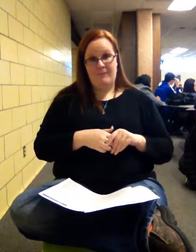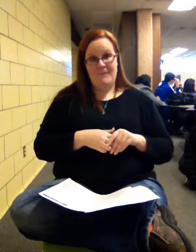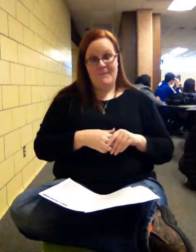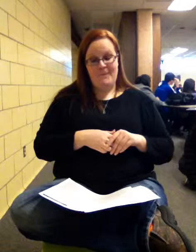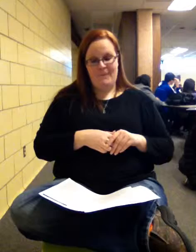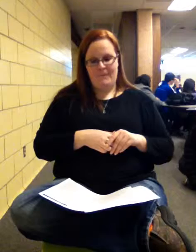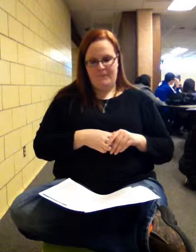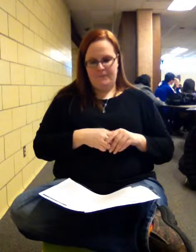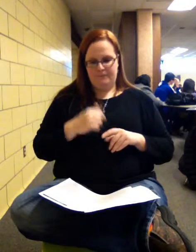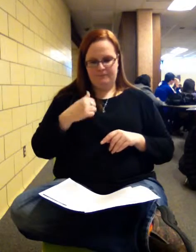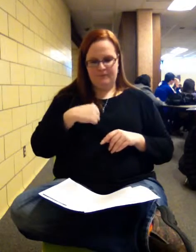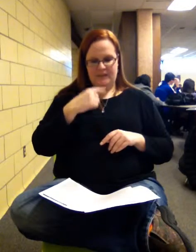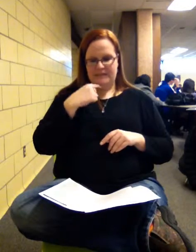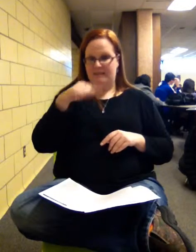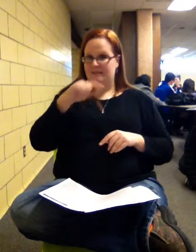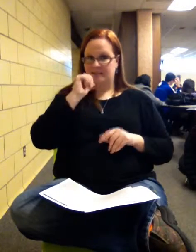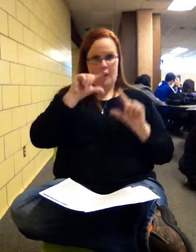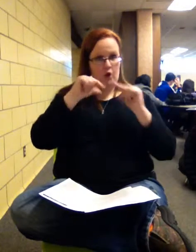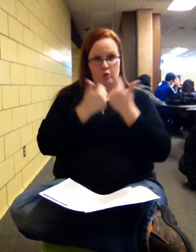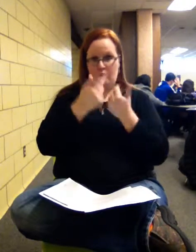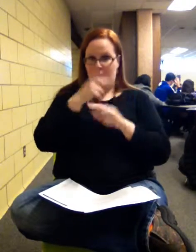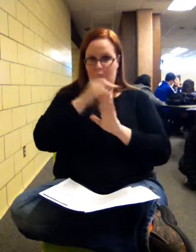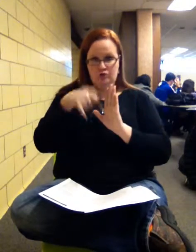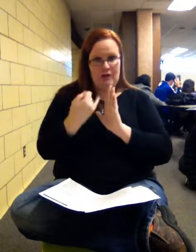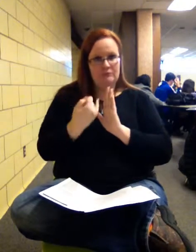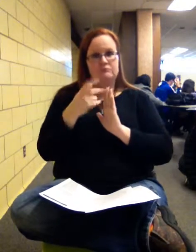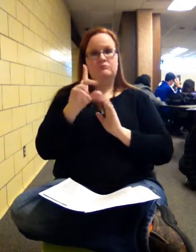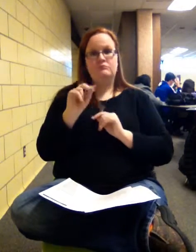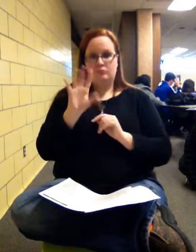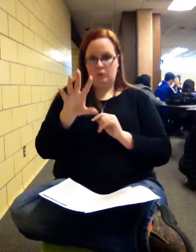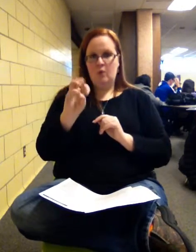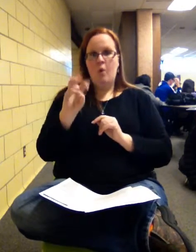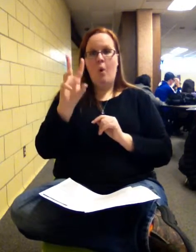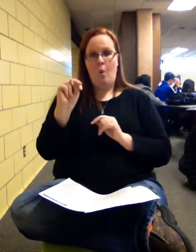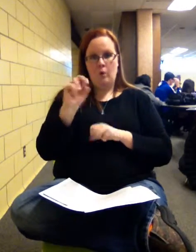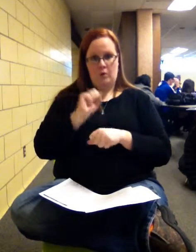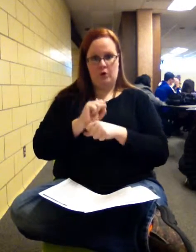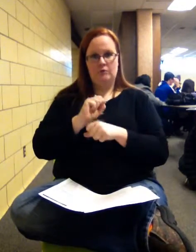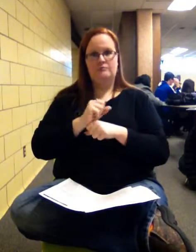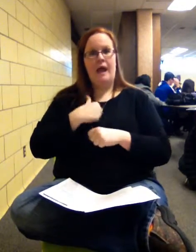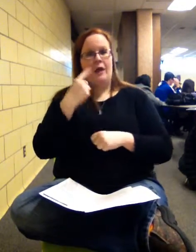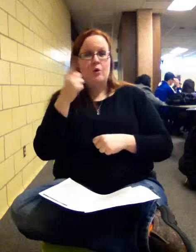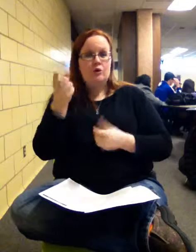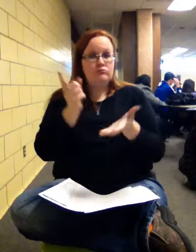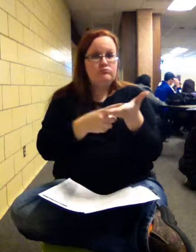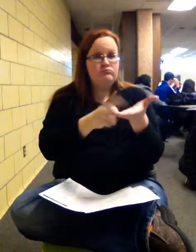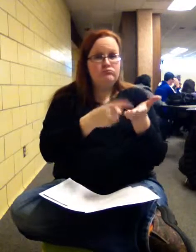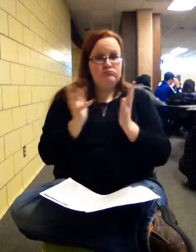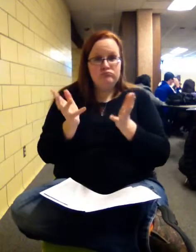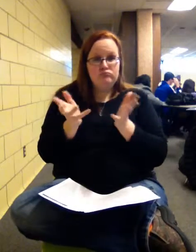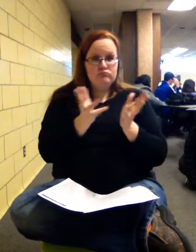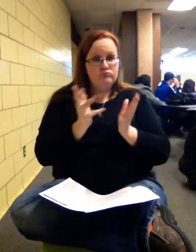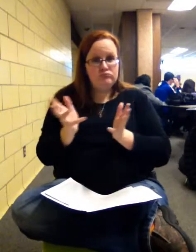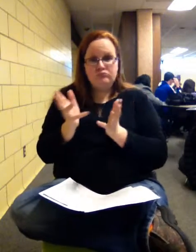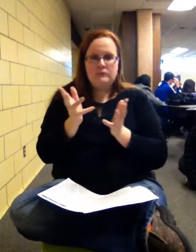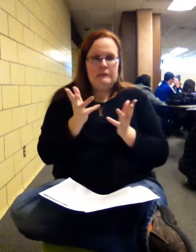I say this is not a group project. I recommend you do your own work. I realize that you guys will talk to each other and get some insights from each other. That's fine, but